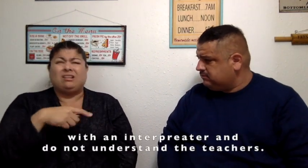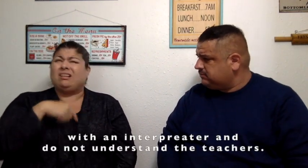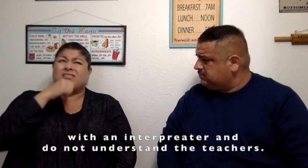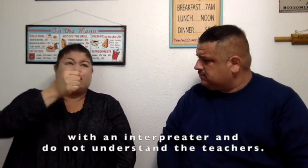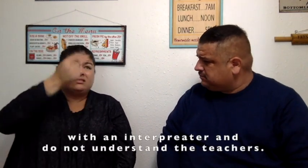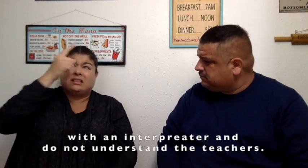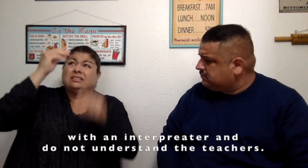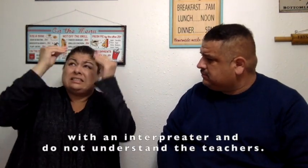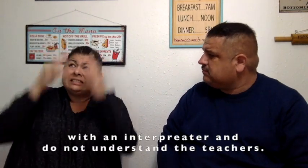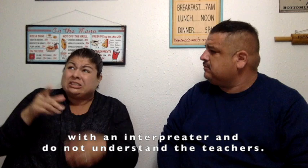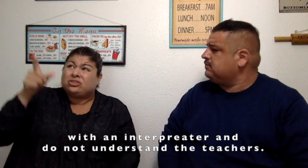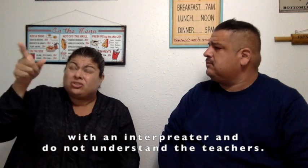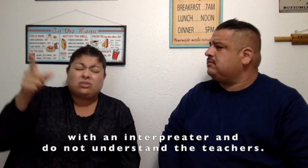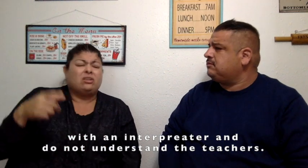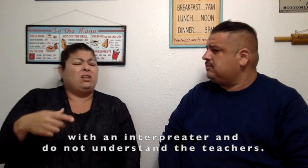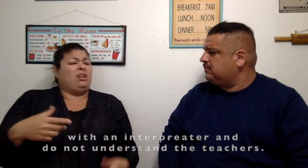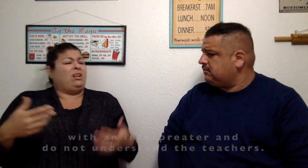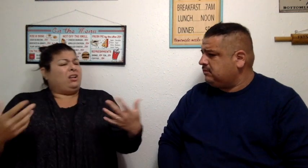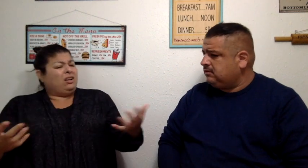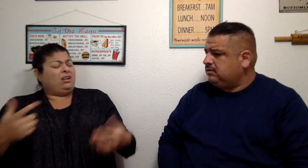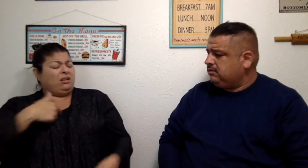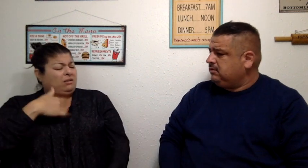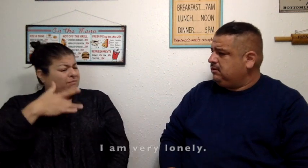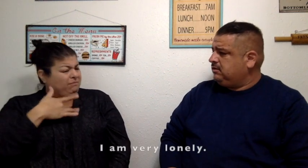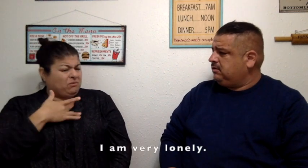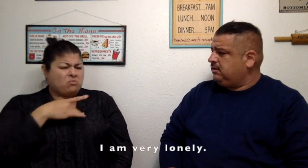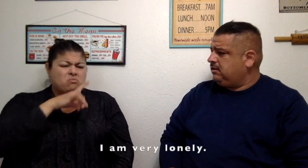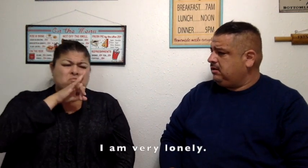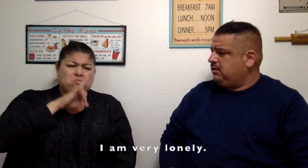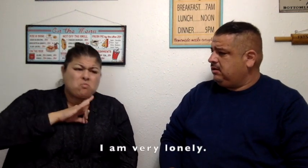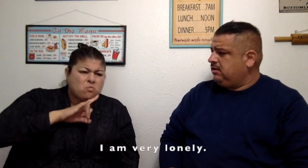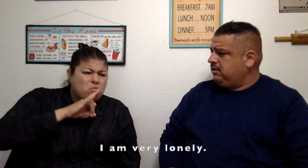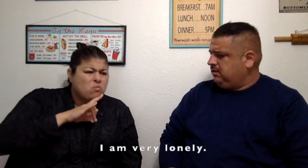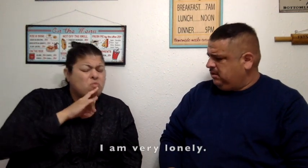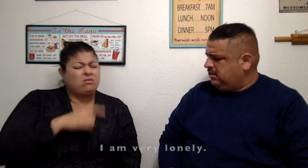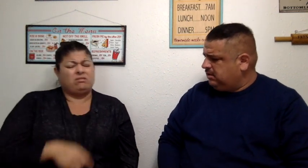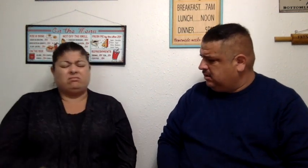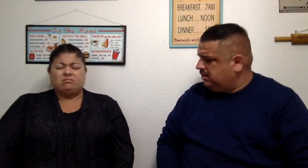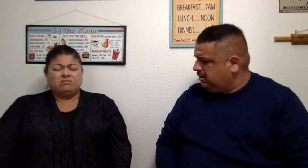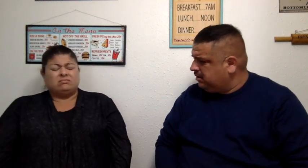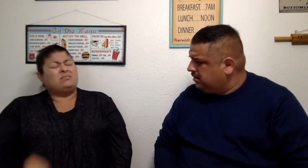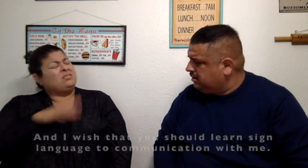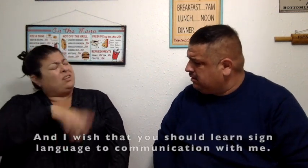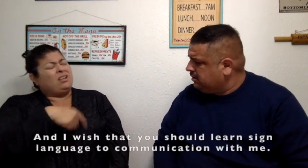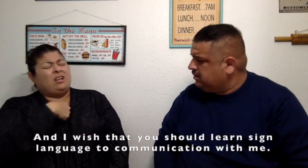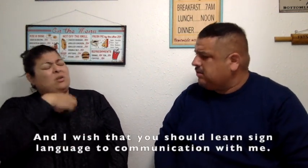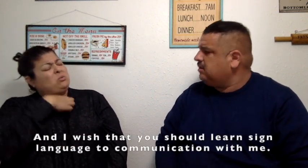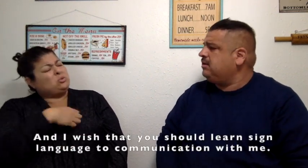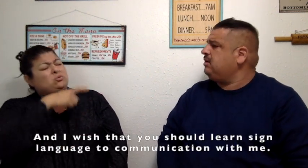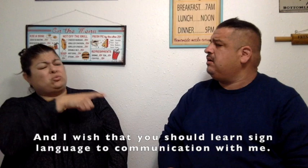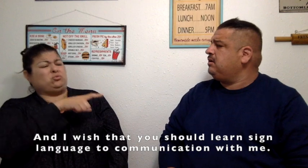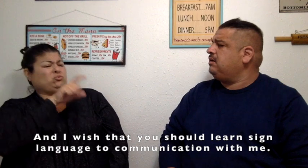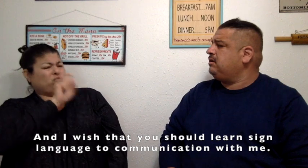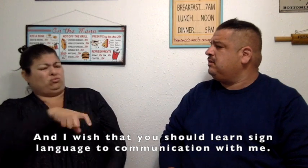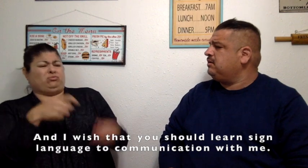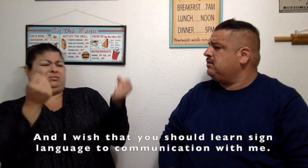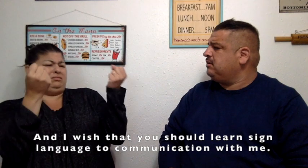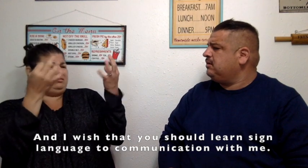I'm with an interpreter and do not understand the teachers. I feel very lonely. And I wish that you would learn